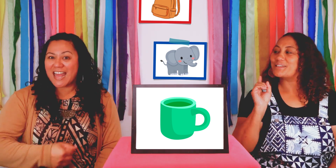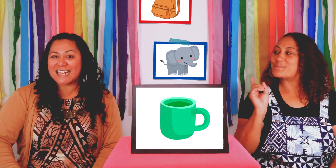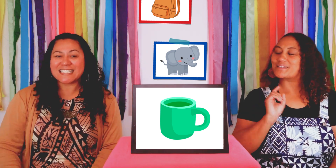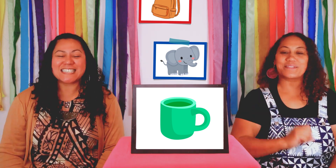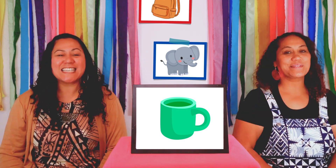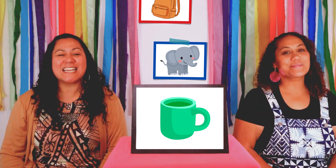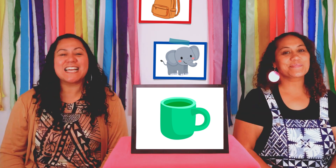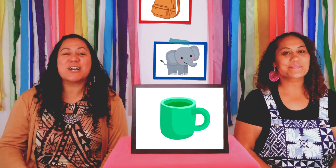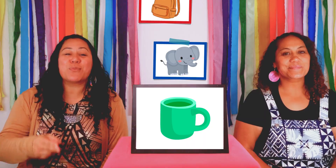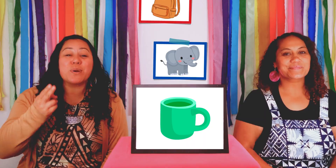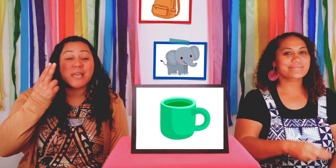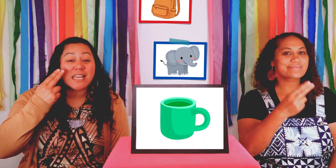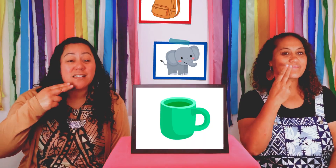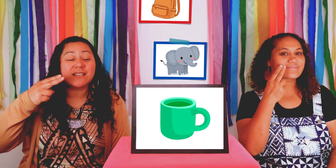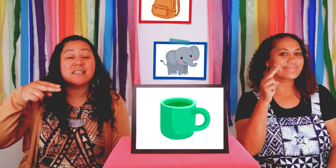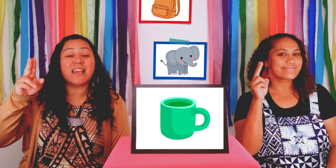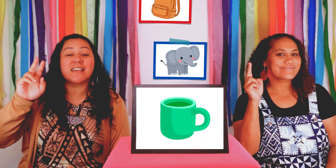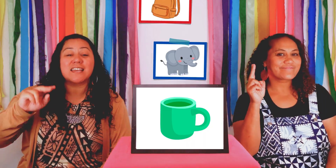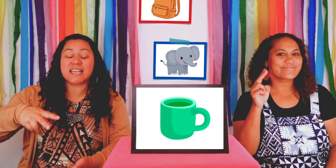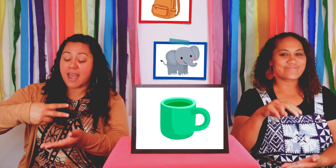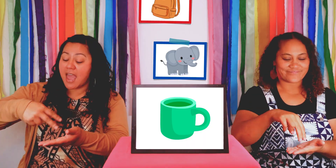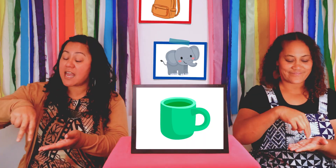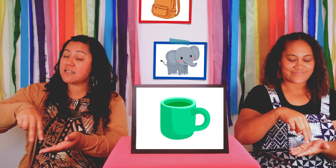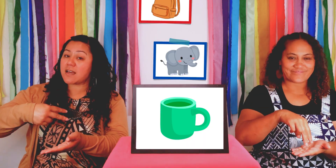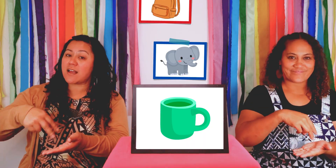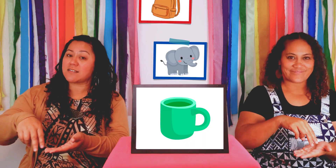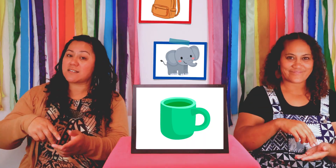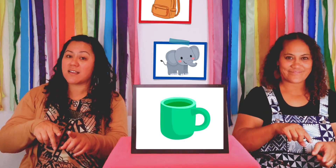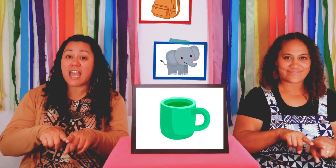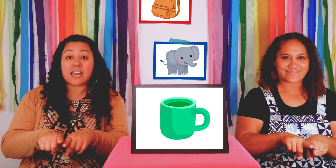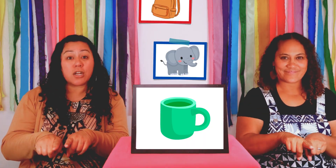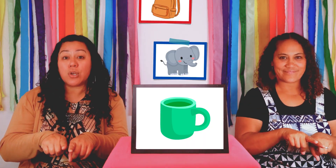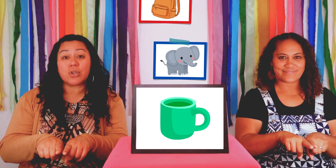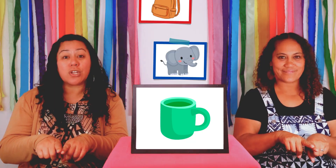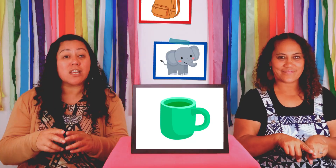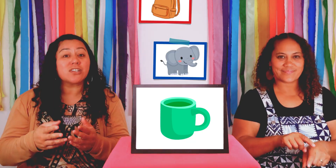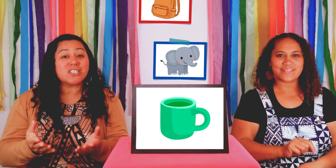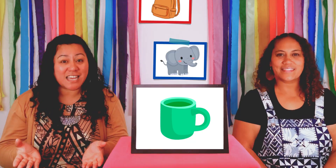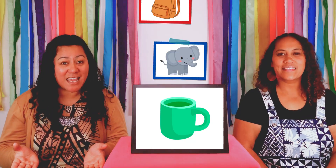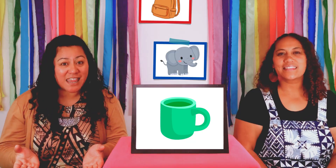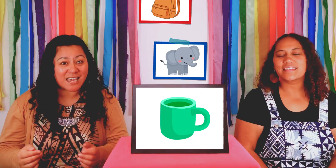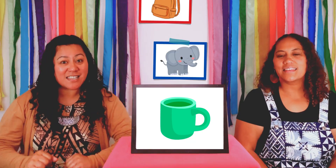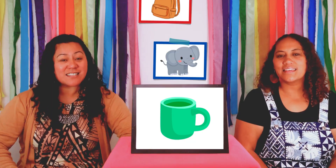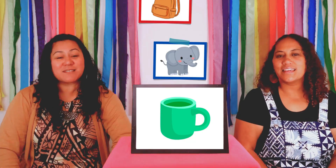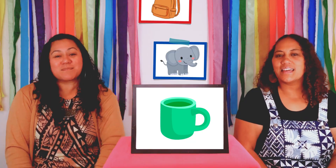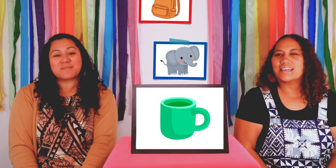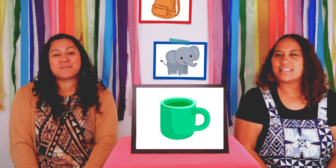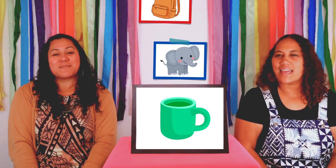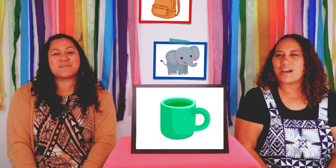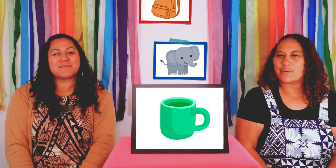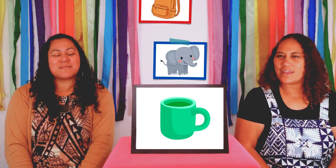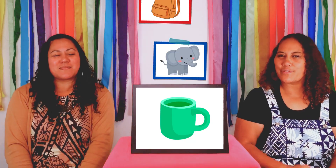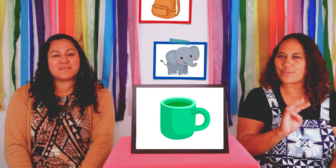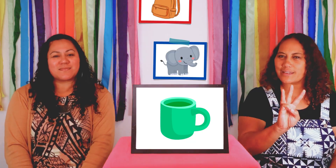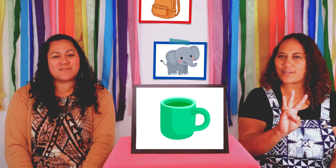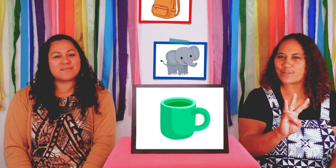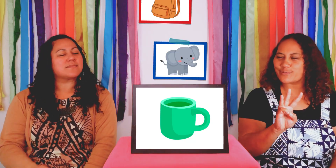Loopy Tunes. where we get to sing and dance and learn together. Now we have 3 clues right